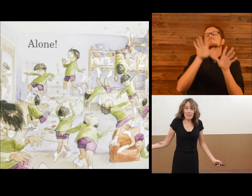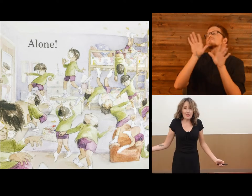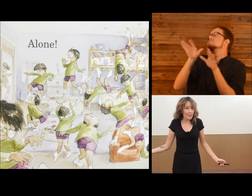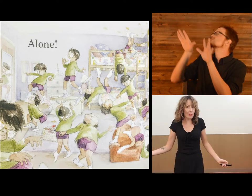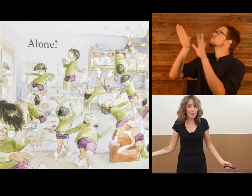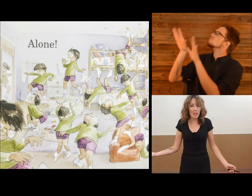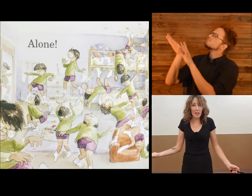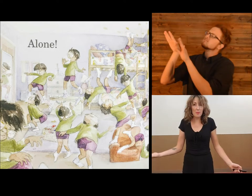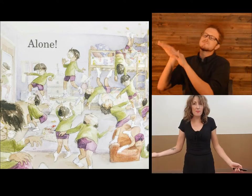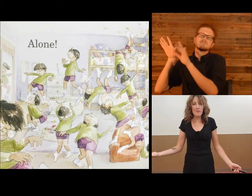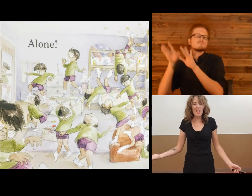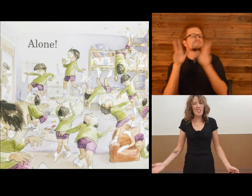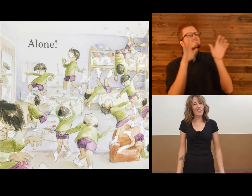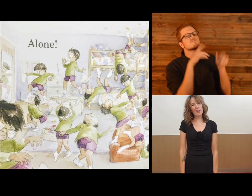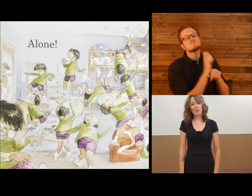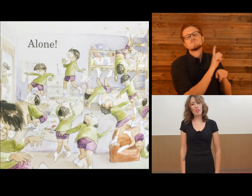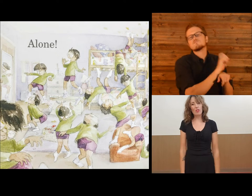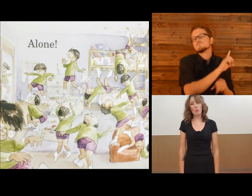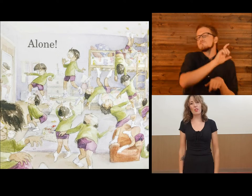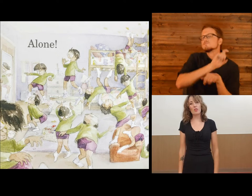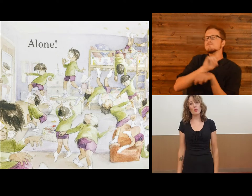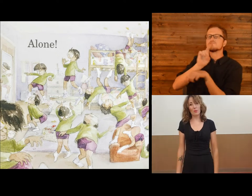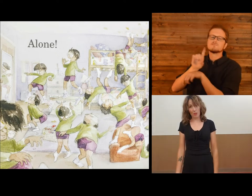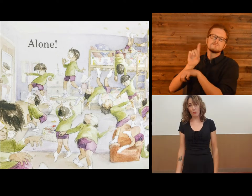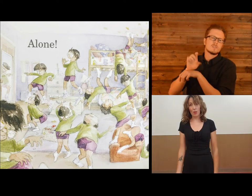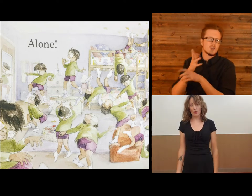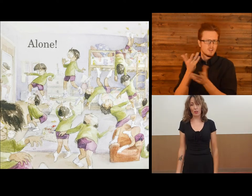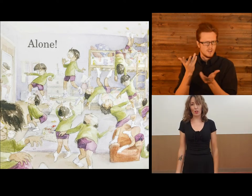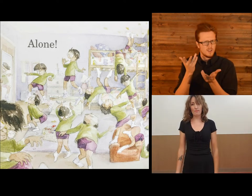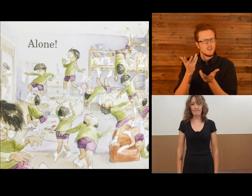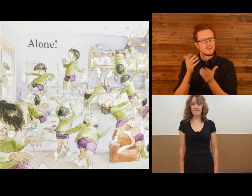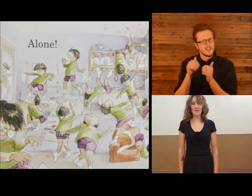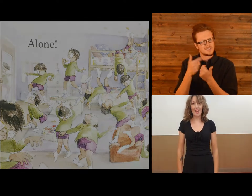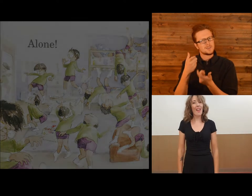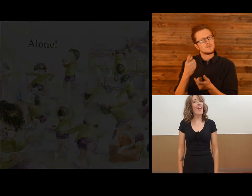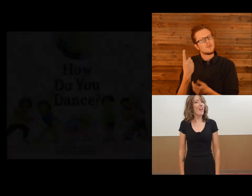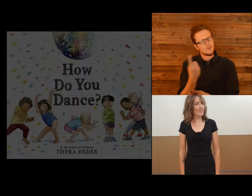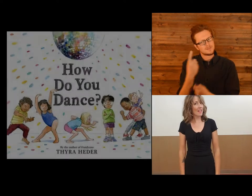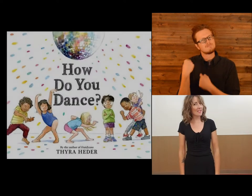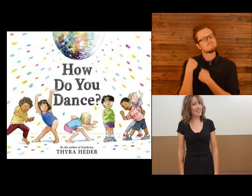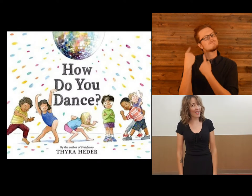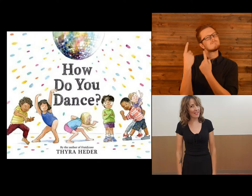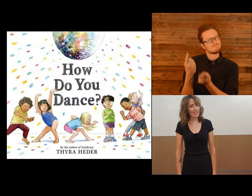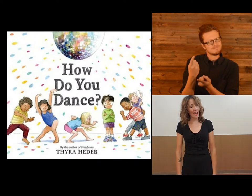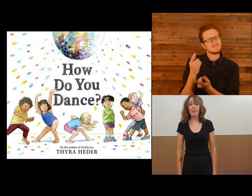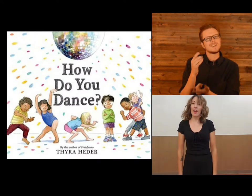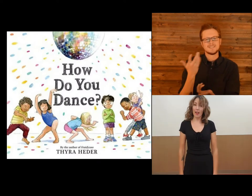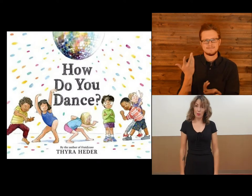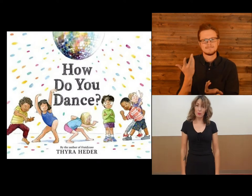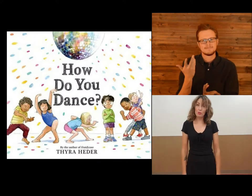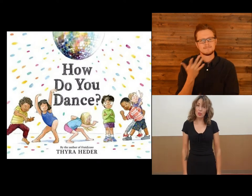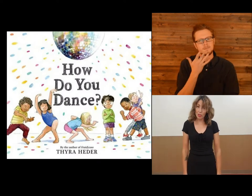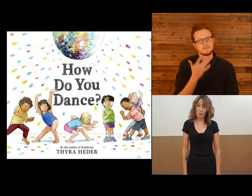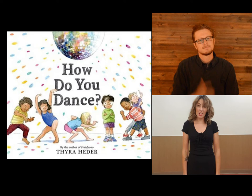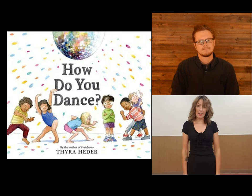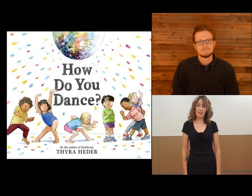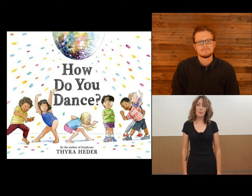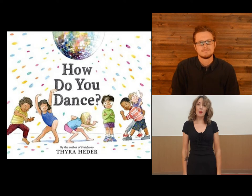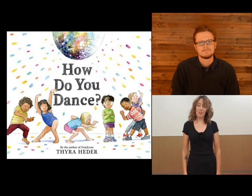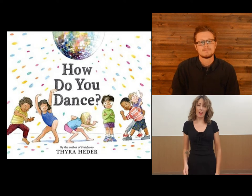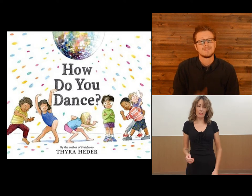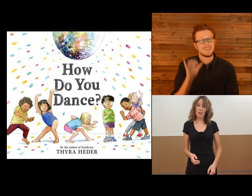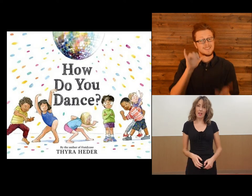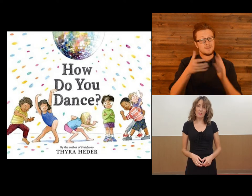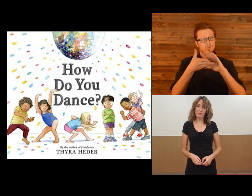See, they were dancing the whole time. They only just want to do it when they're all alone. And that's the end of How Do You